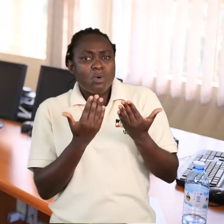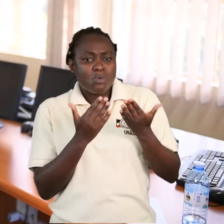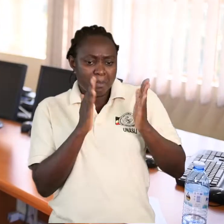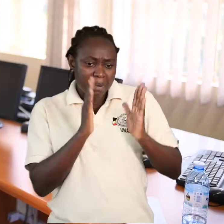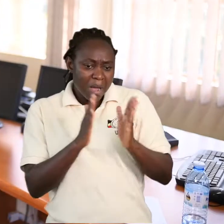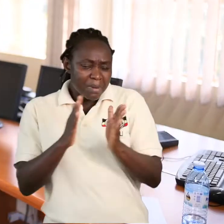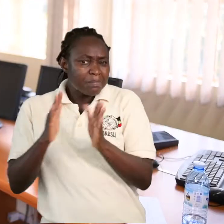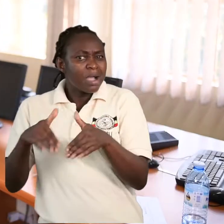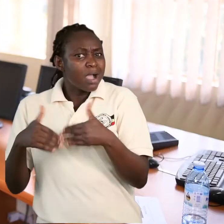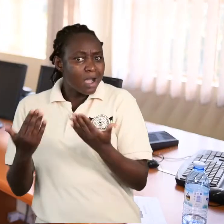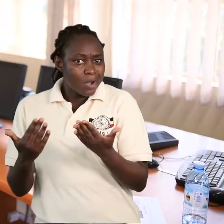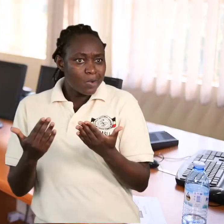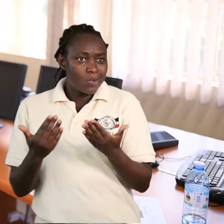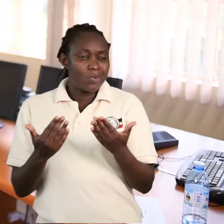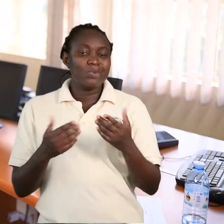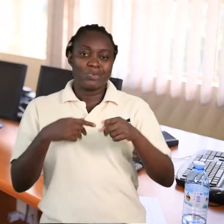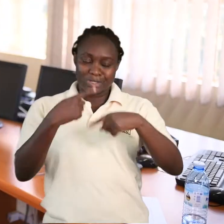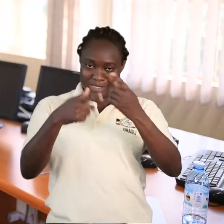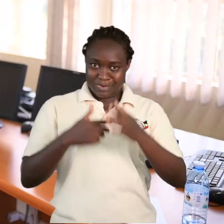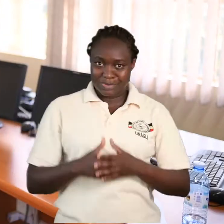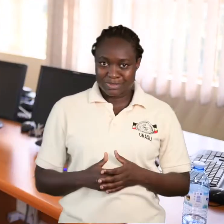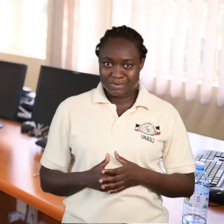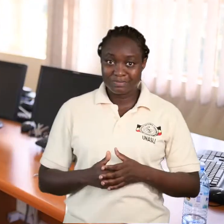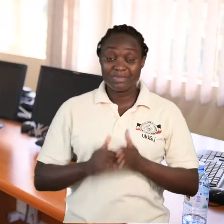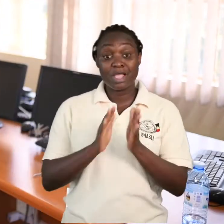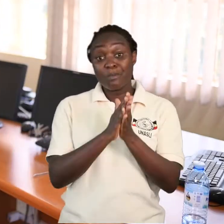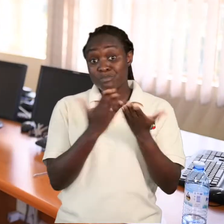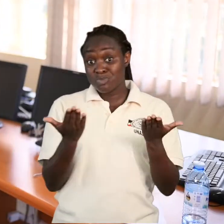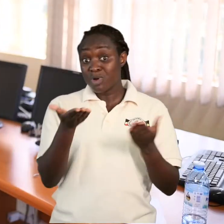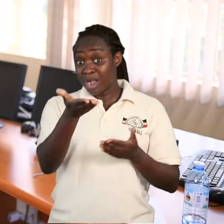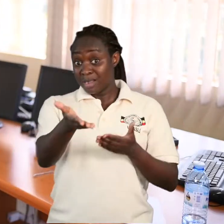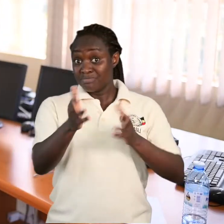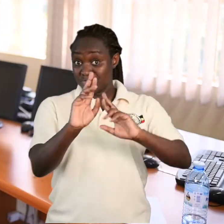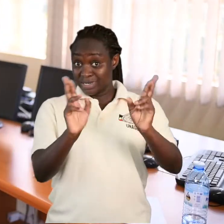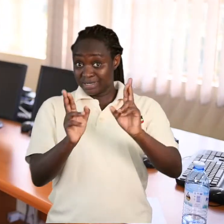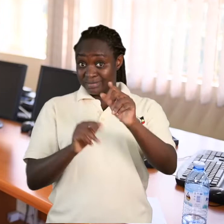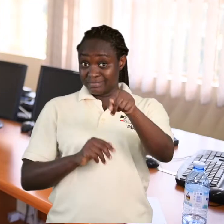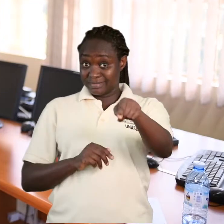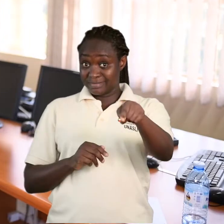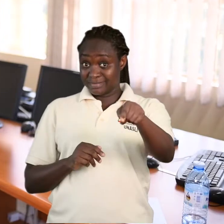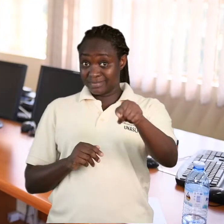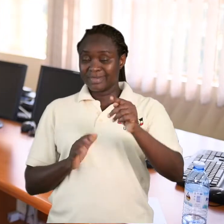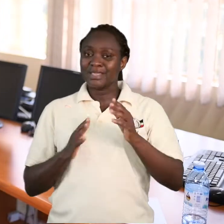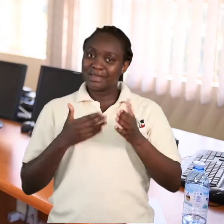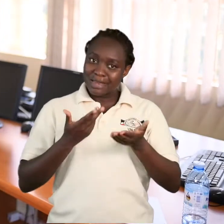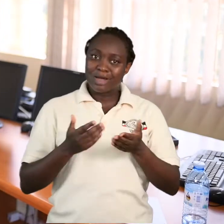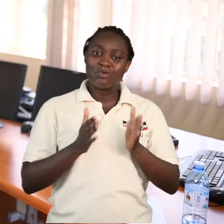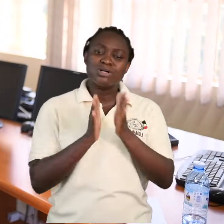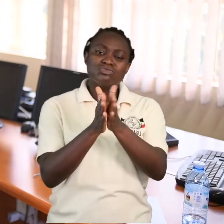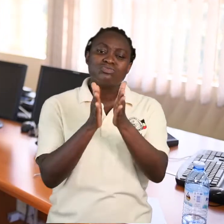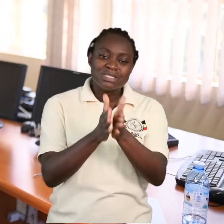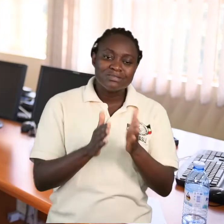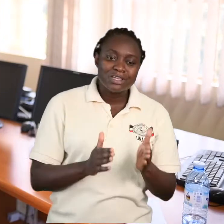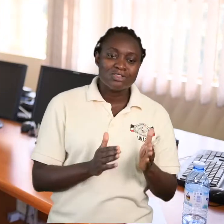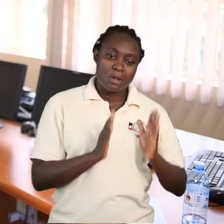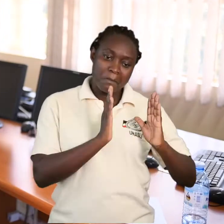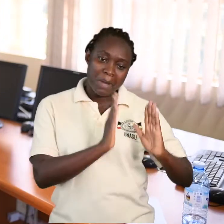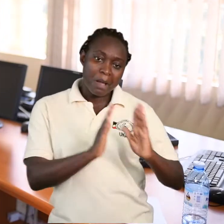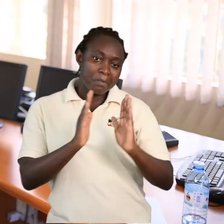Let's continue. Make sure you have your art book open, because I'm going to take you through the steps you can